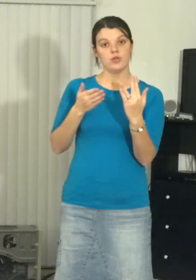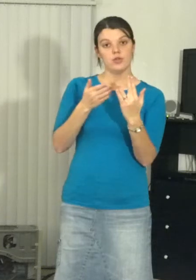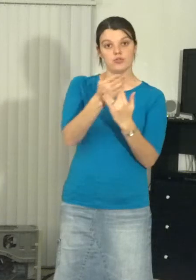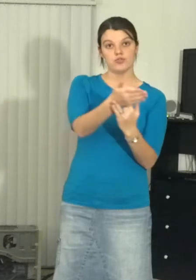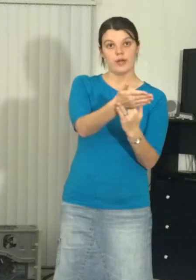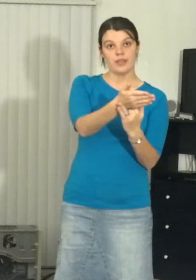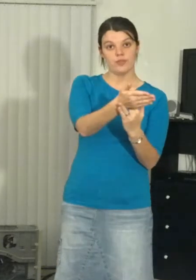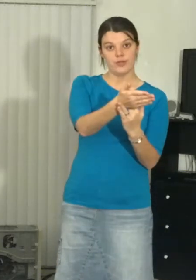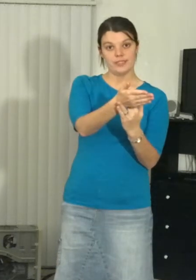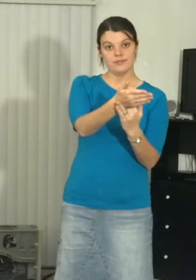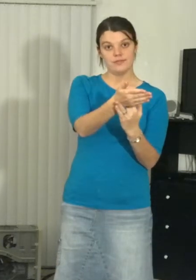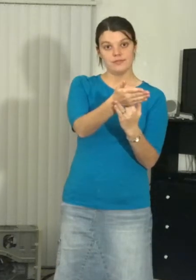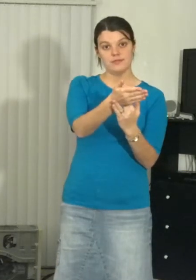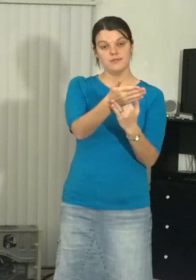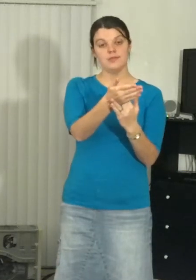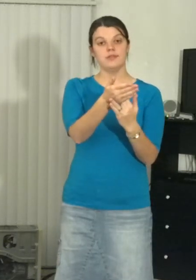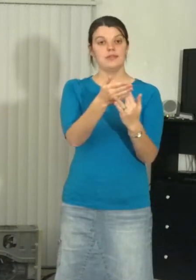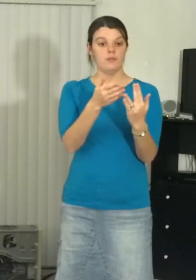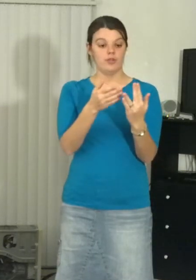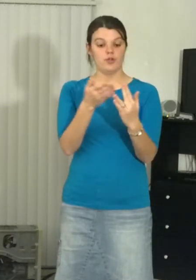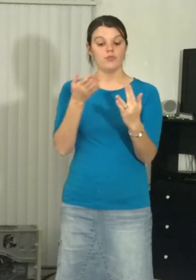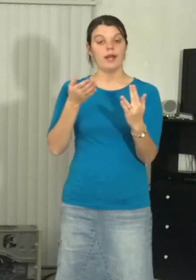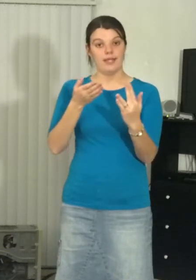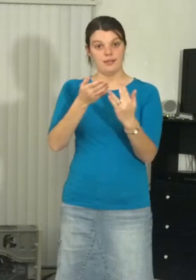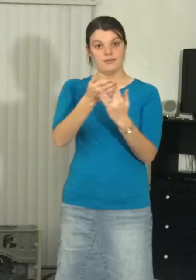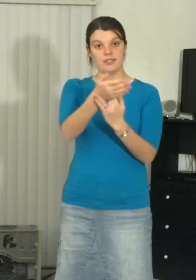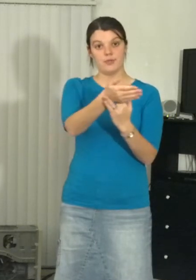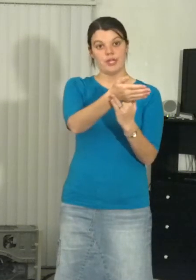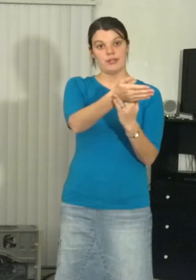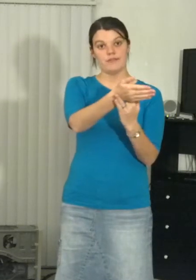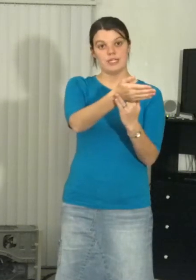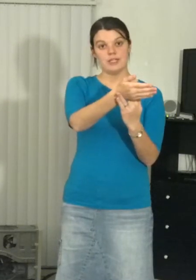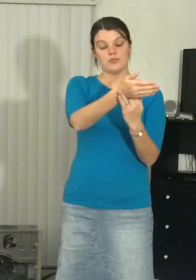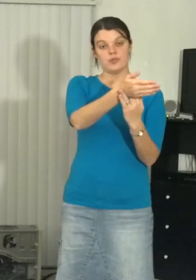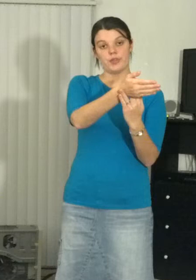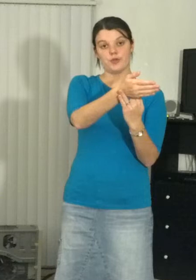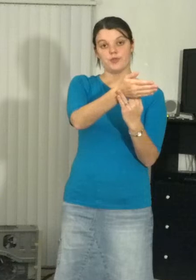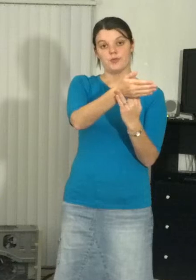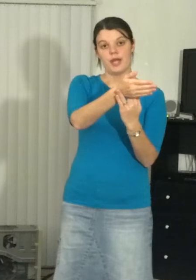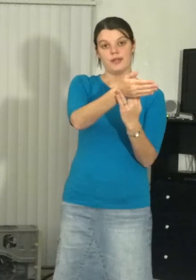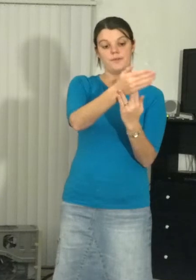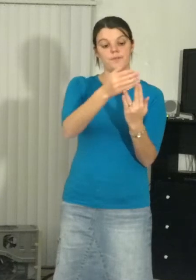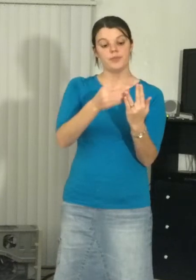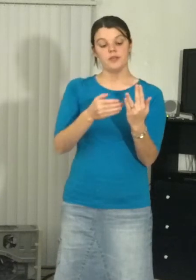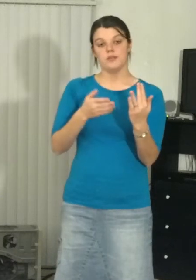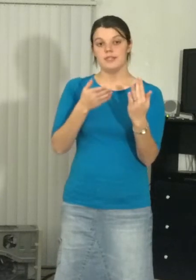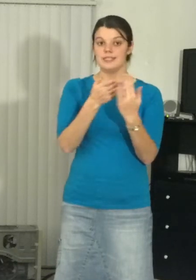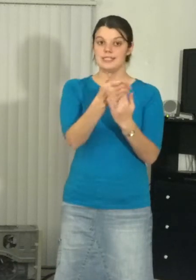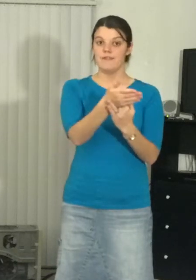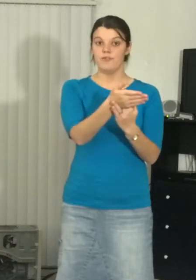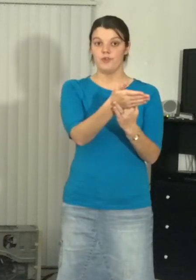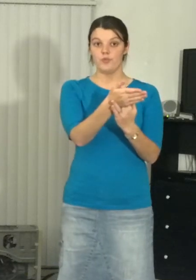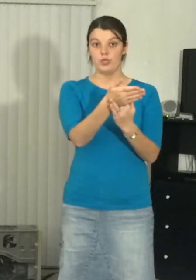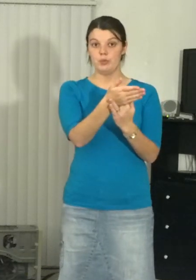go straight through it with your right hand. Separate your left hand, go straight through it with your right. So that's the sign for through.